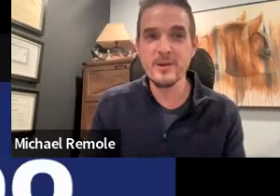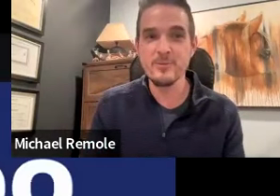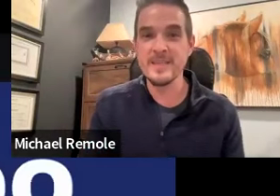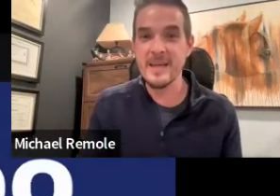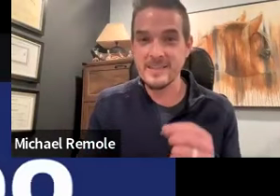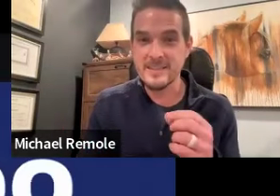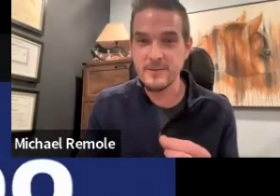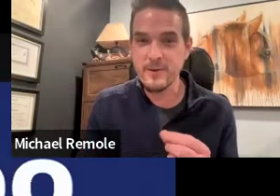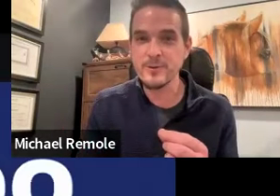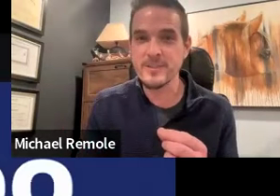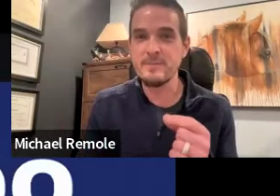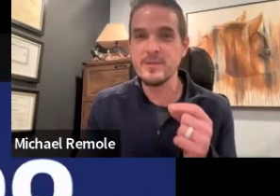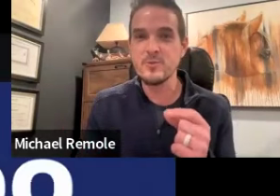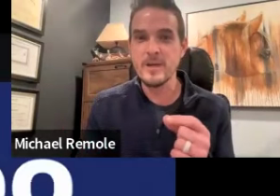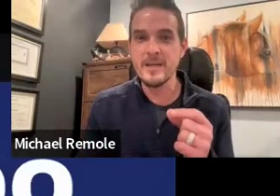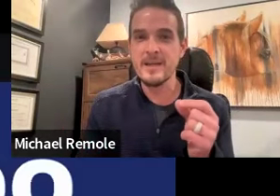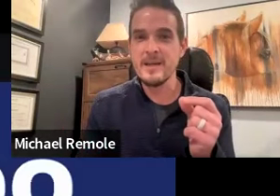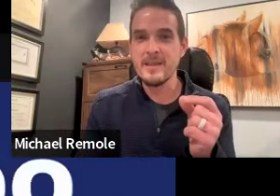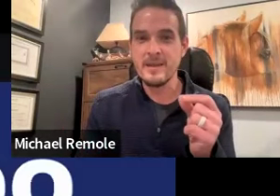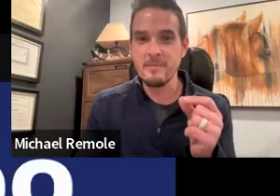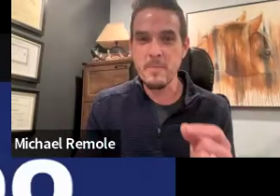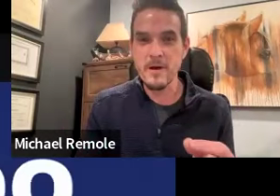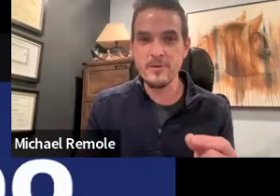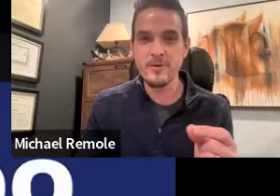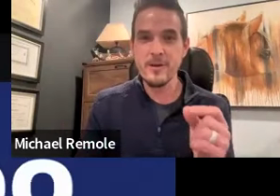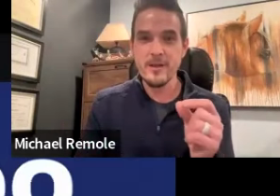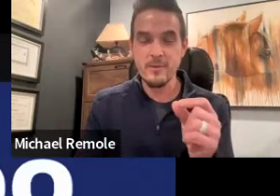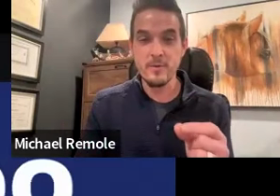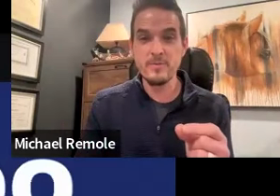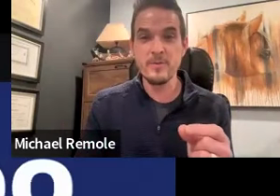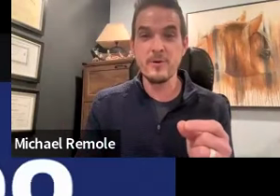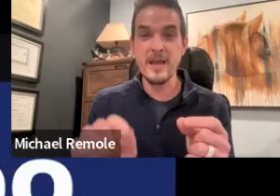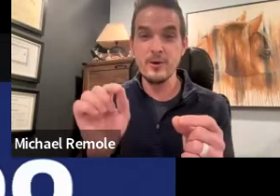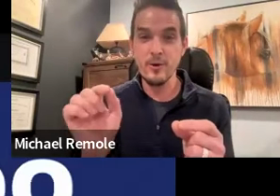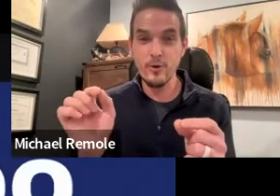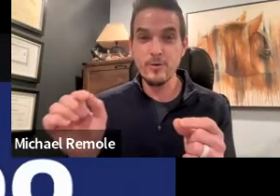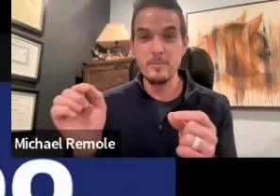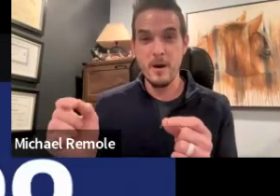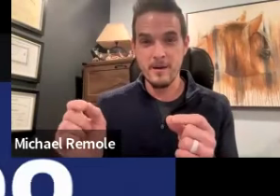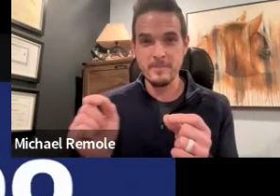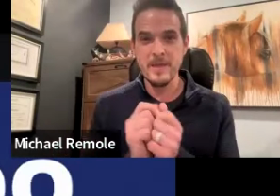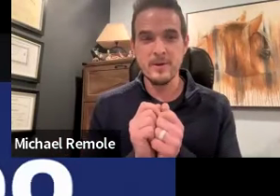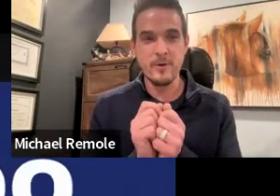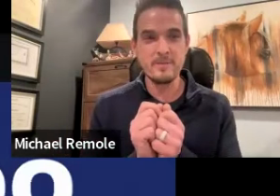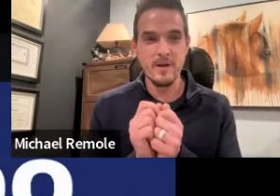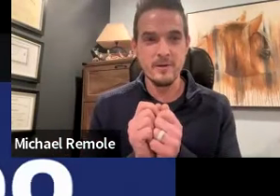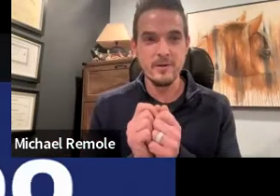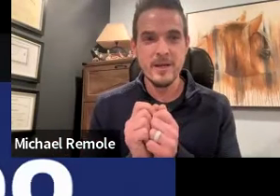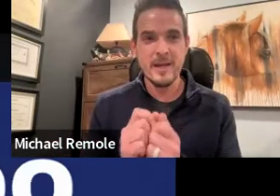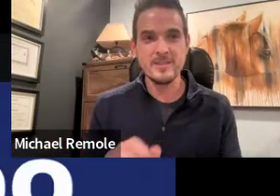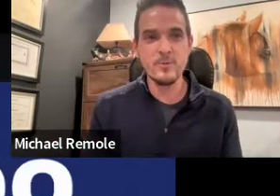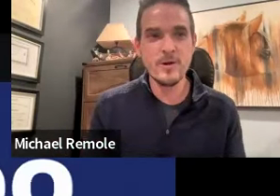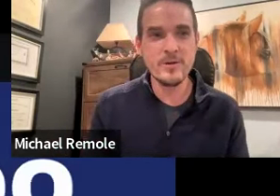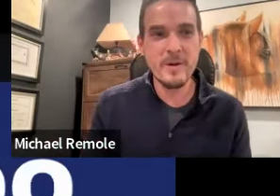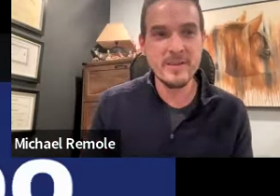also know that there was a difficulty between the birth mother, and her mom, the